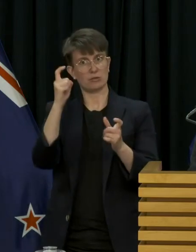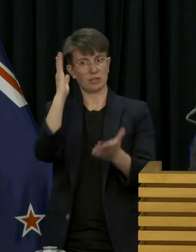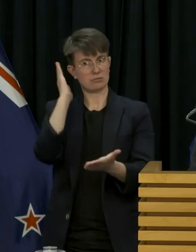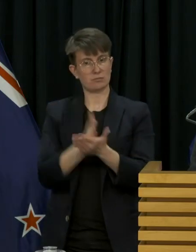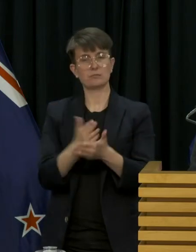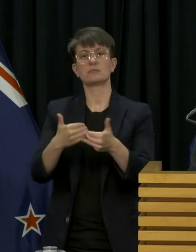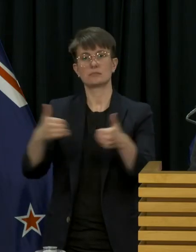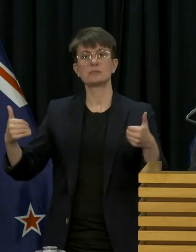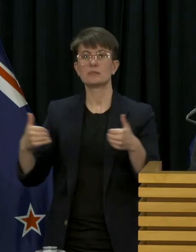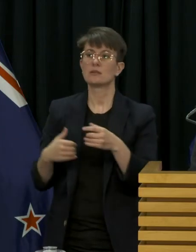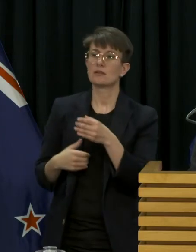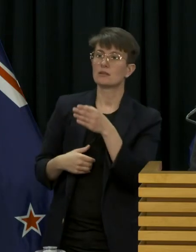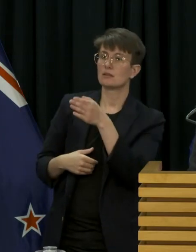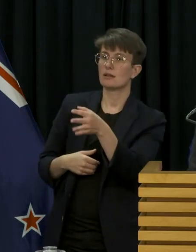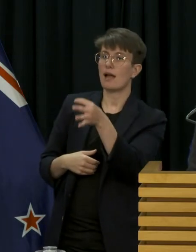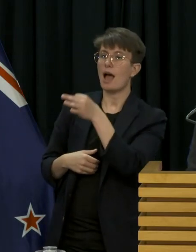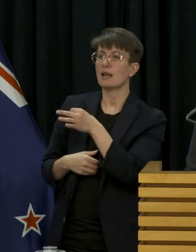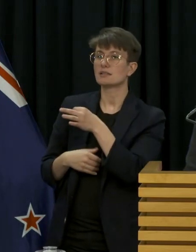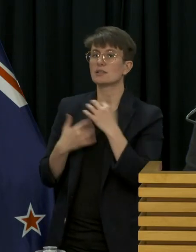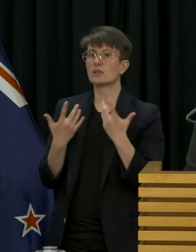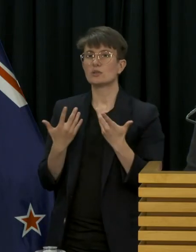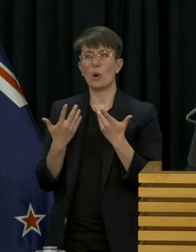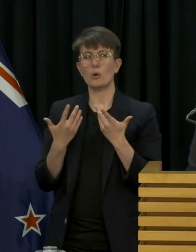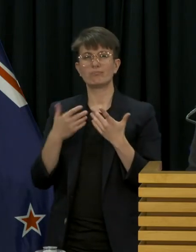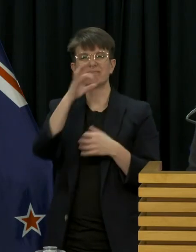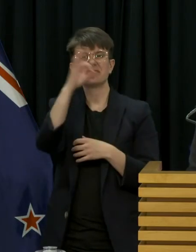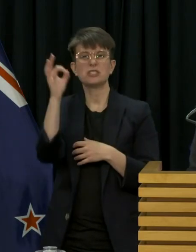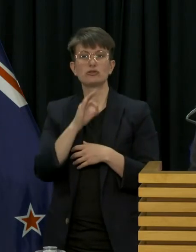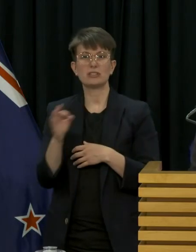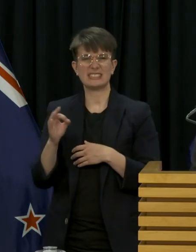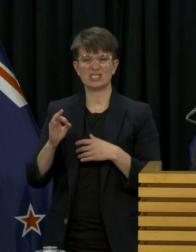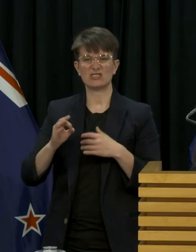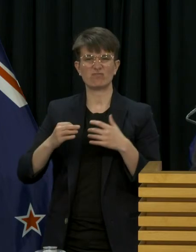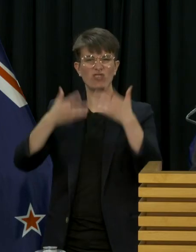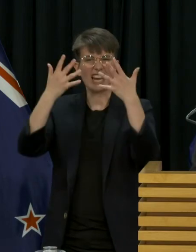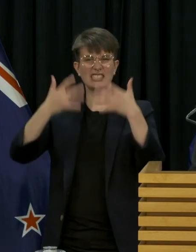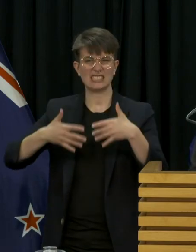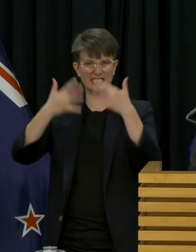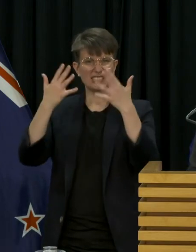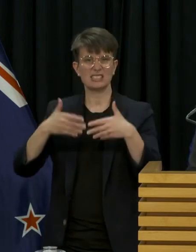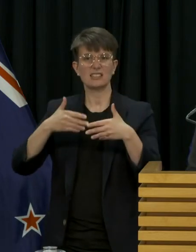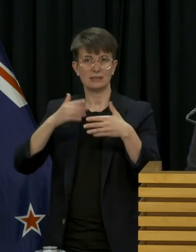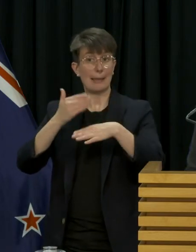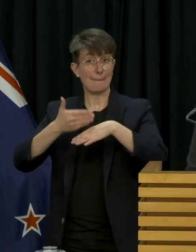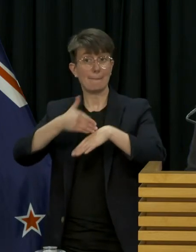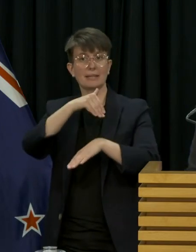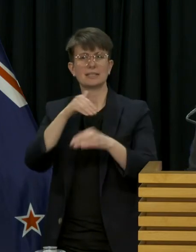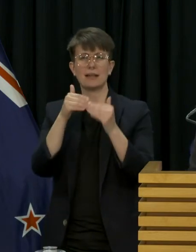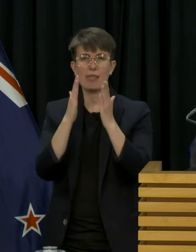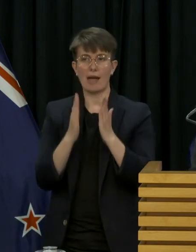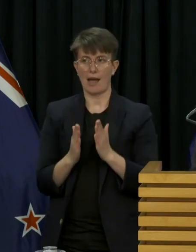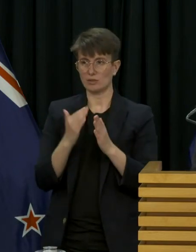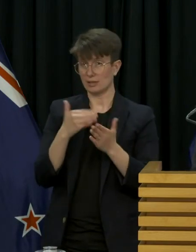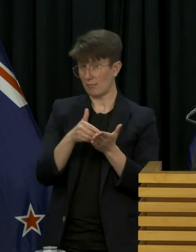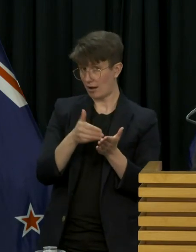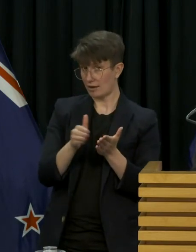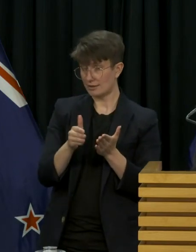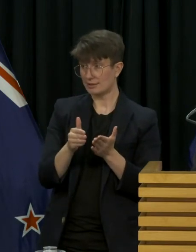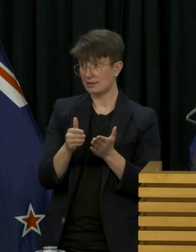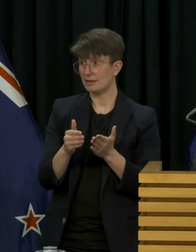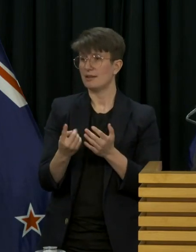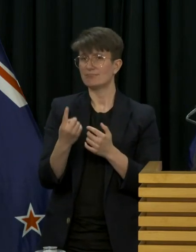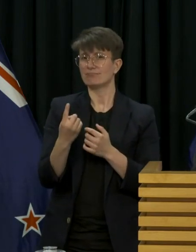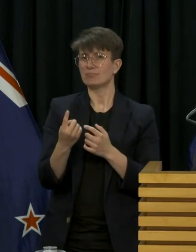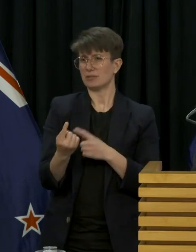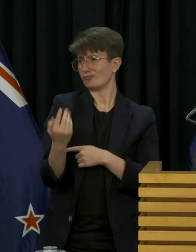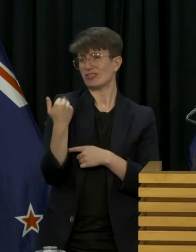you mentioned that interest rates were having an effect on the housing market. Adrian Orr last week, on Wednesday, said that it was interest rates were having a